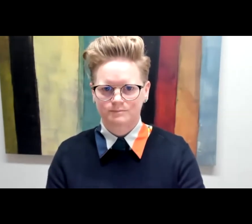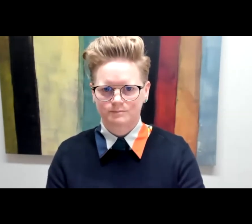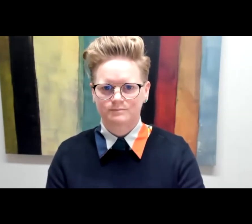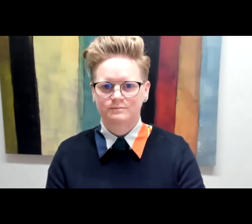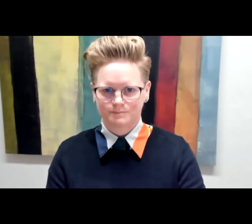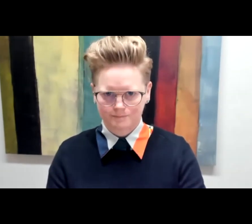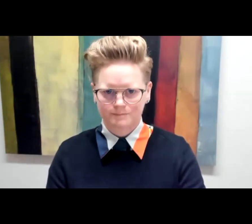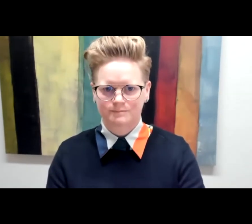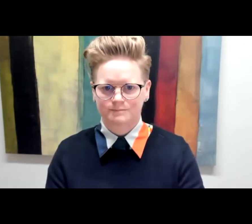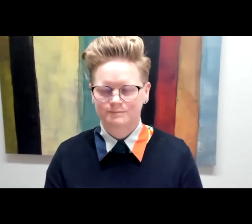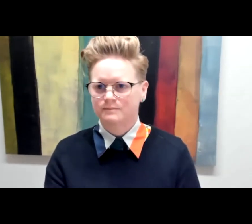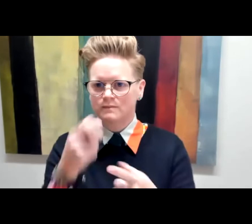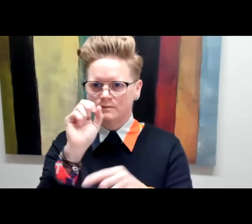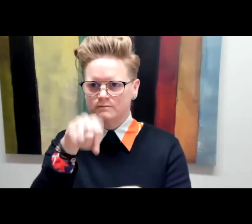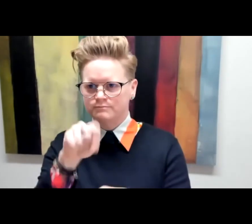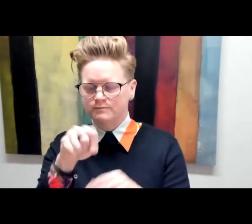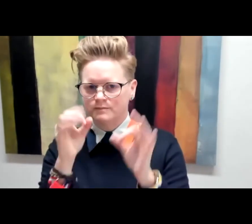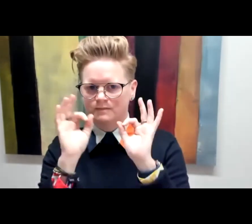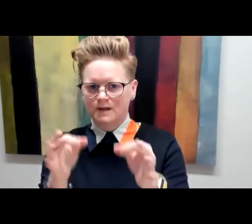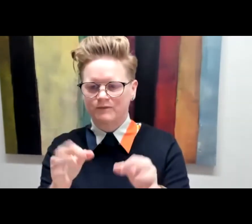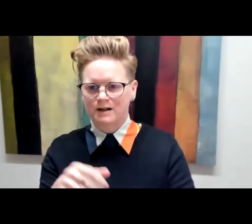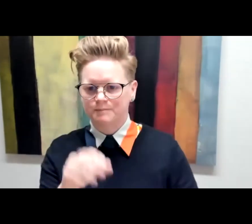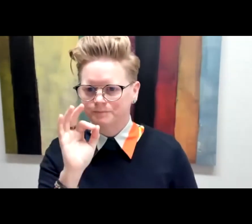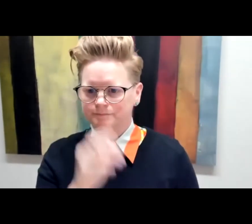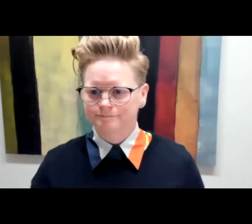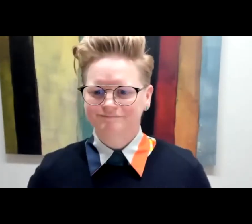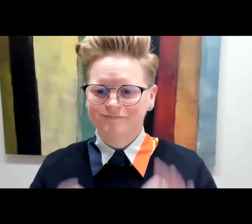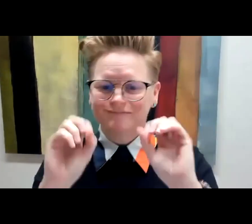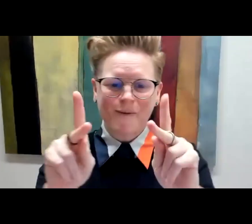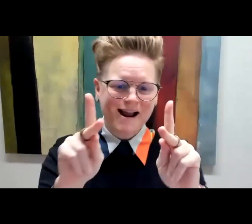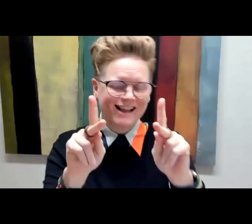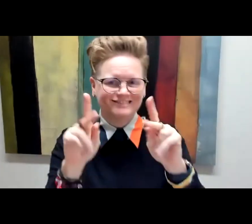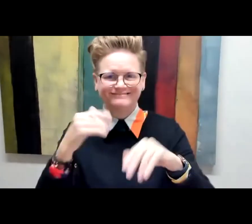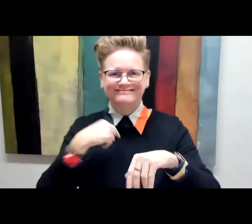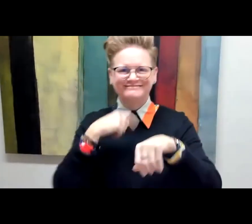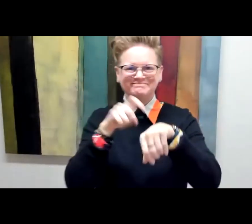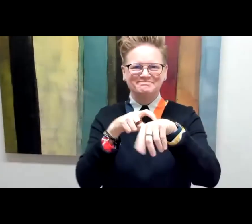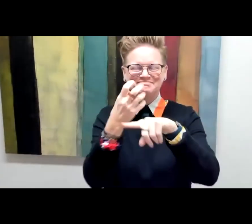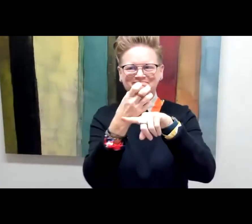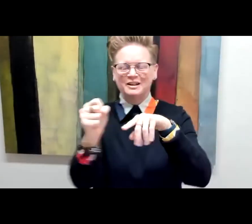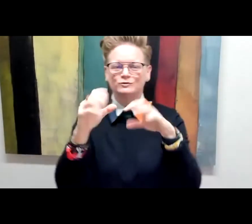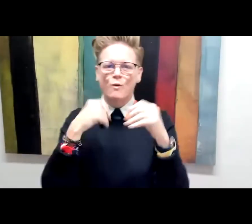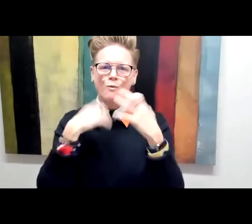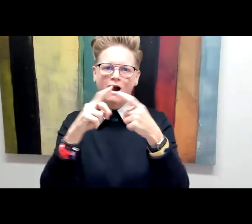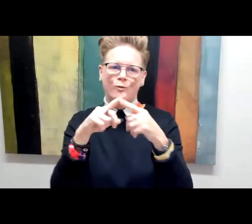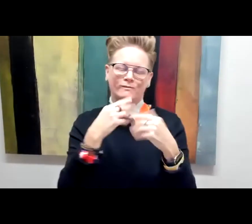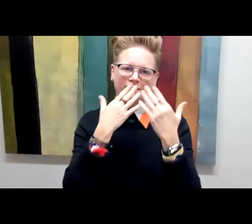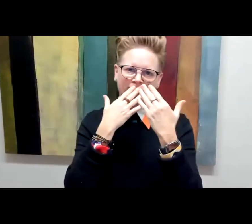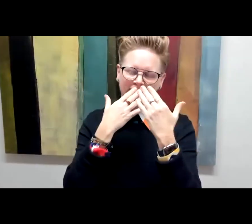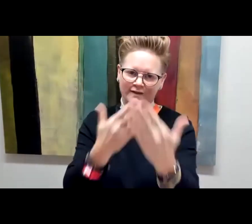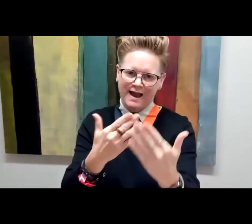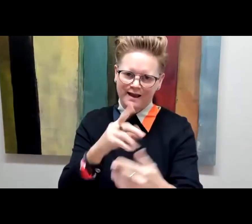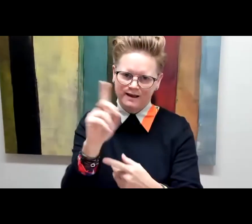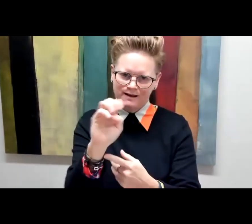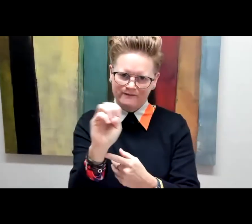12 right now. And there are other English assessments and tests. Okay, definitely. Okay, I think our time is